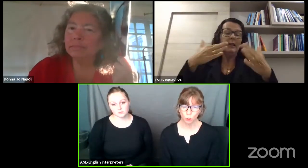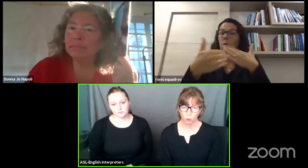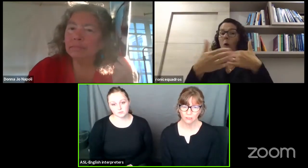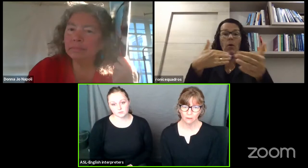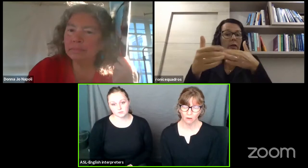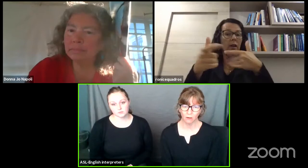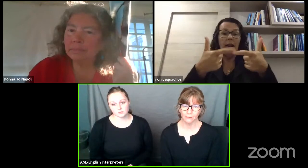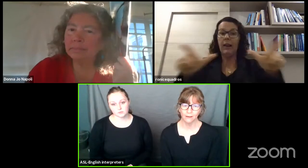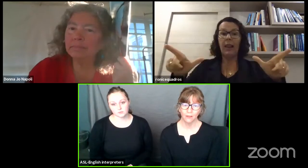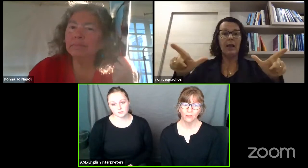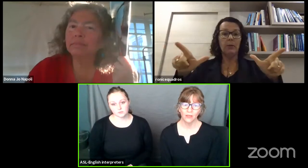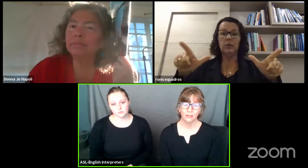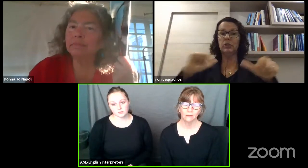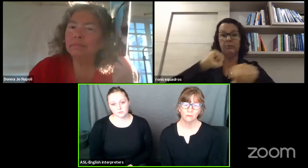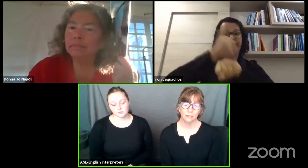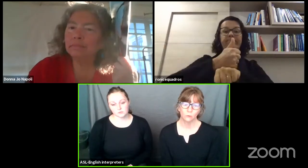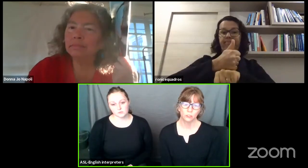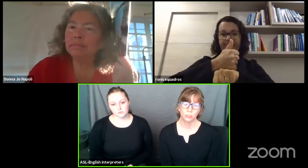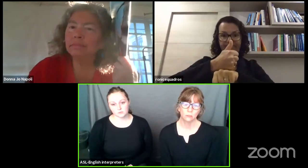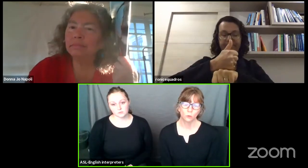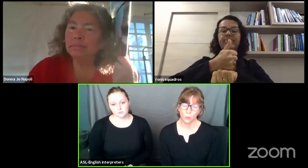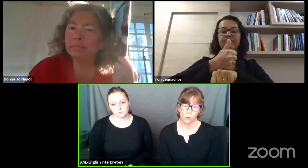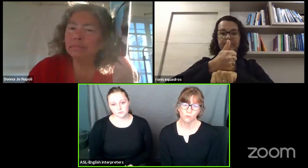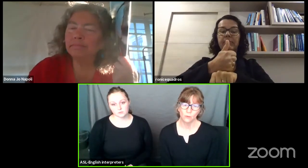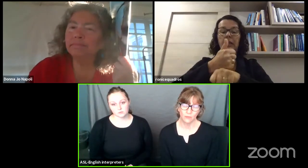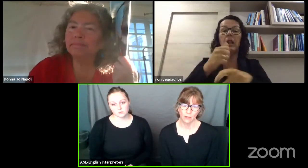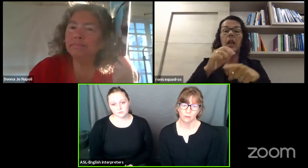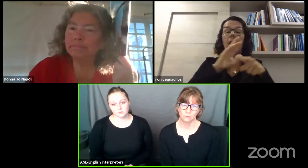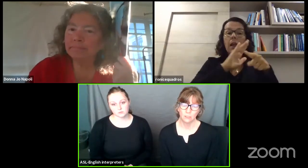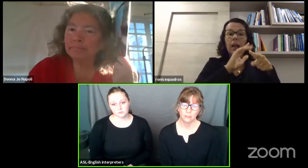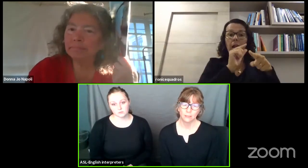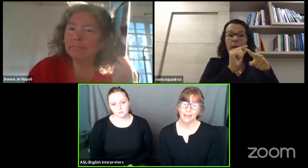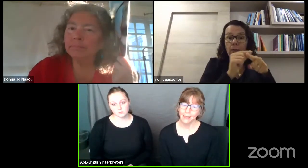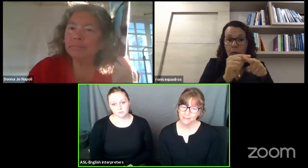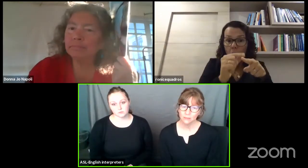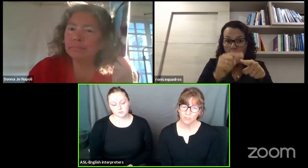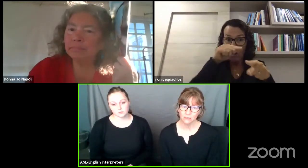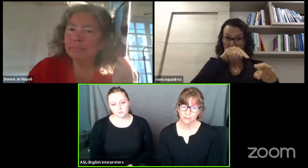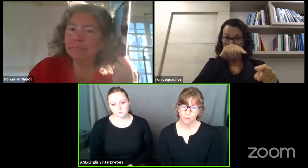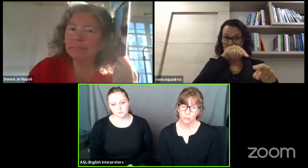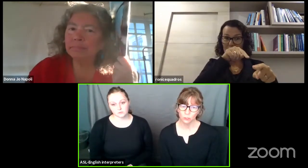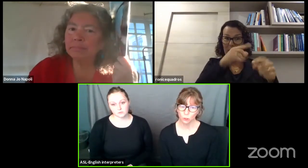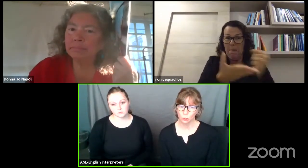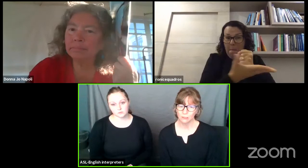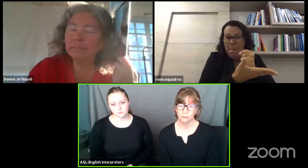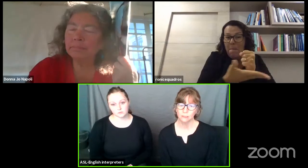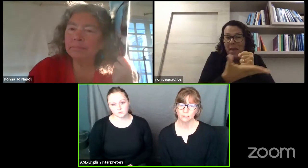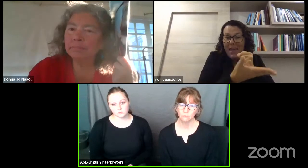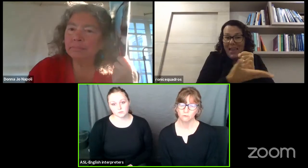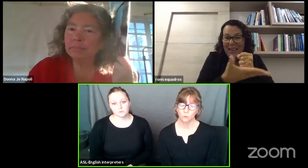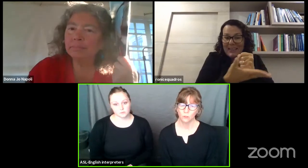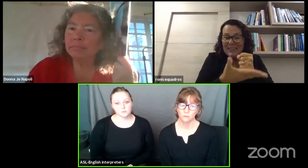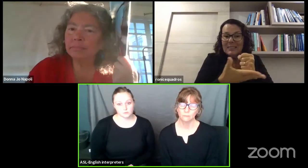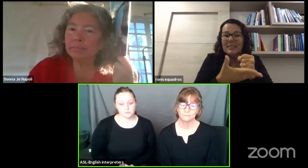established early on, then language can grow from there. It has to be established early.